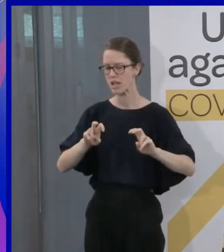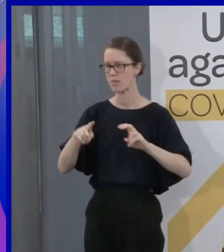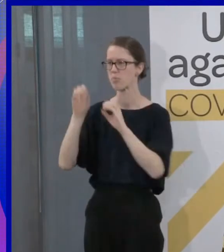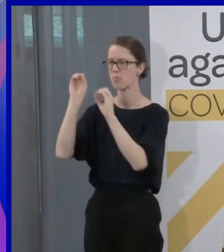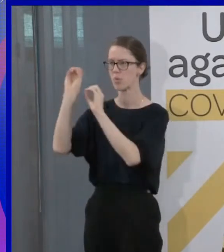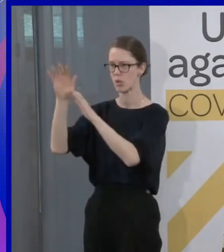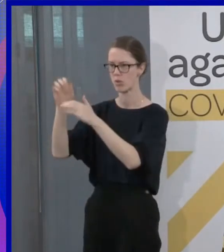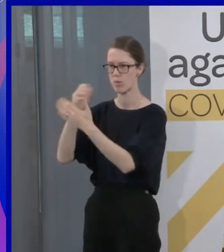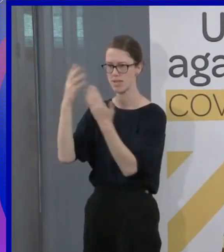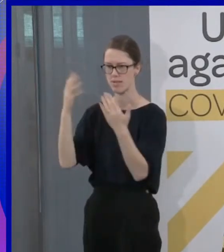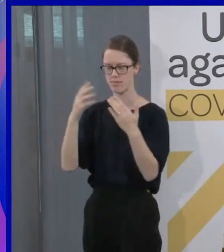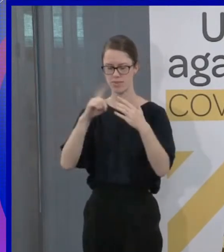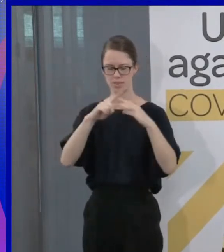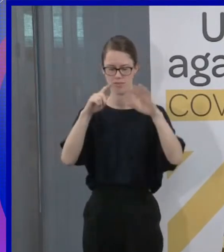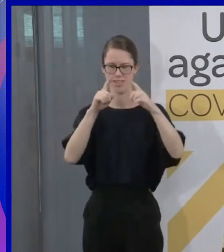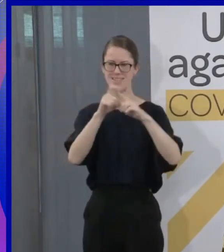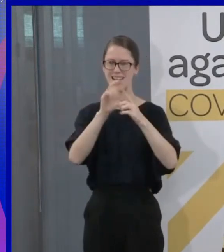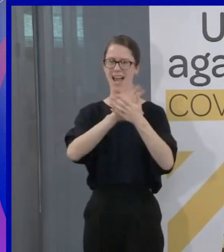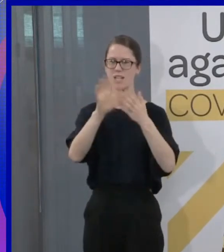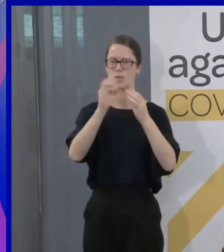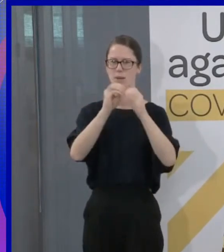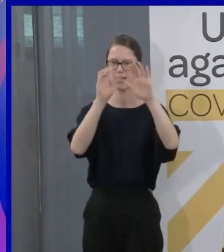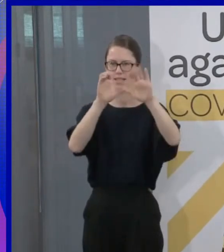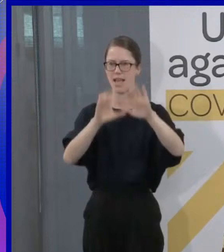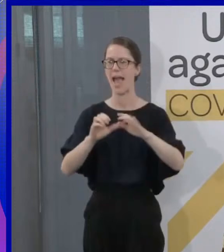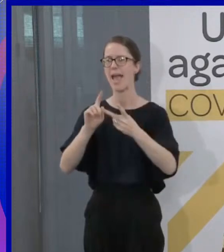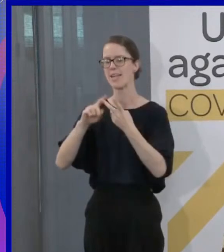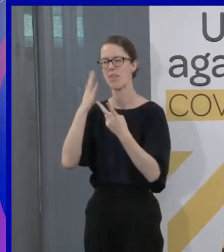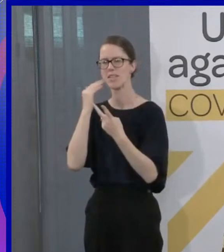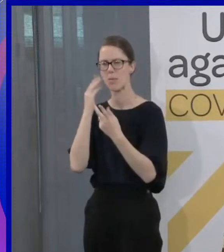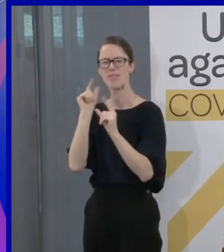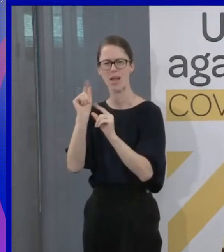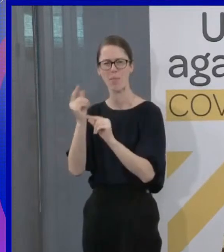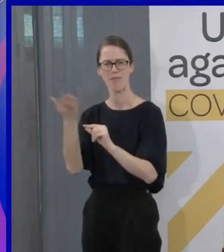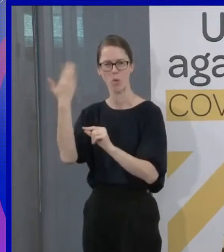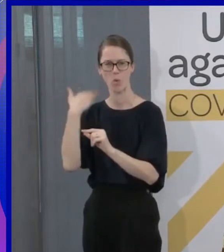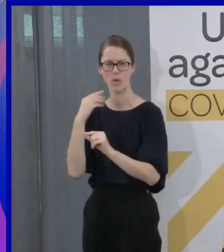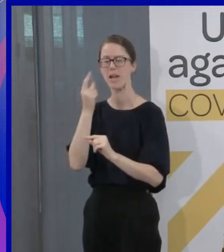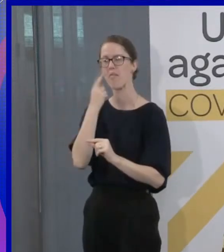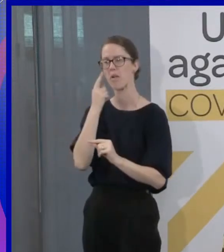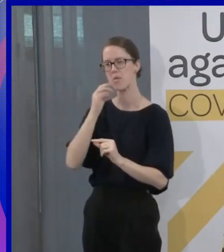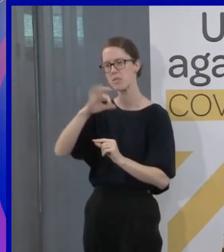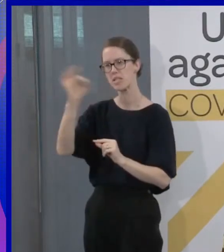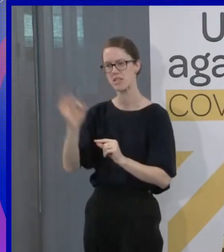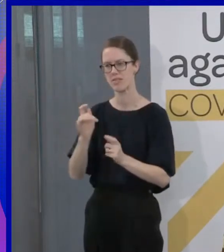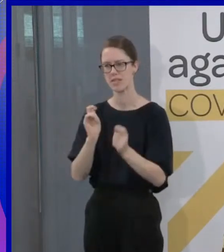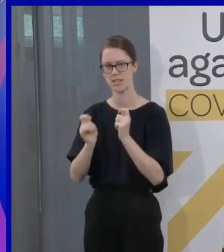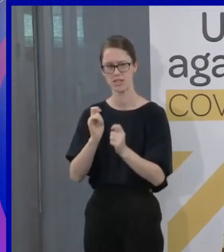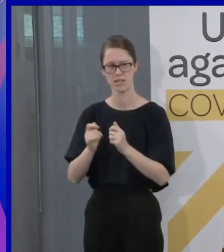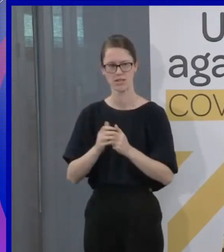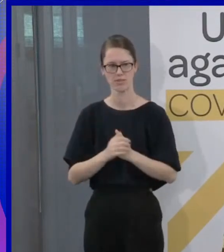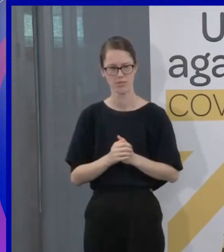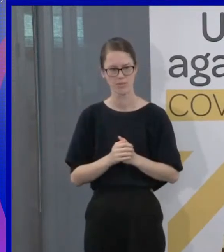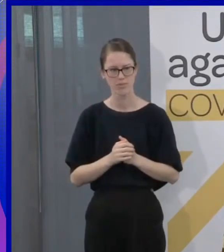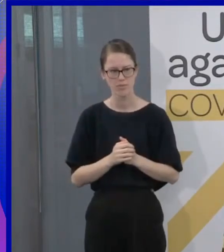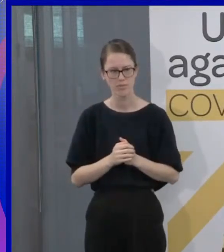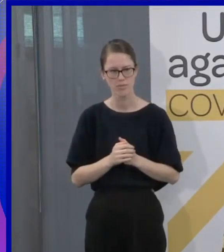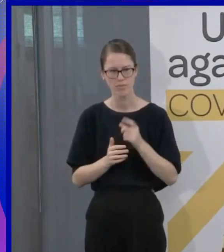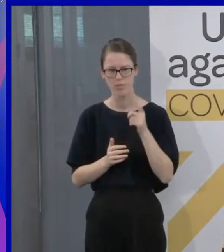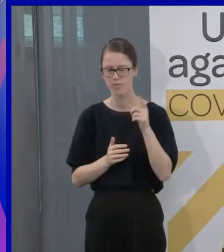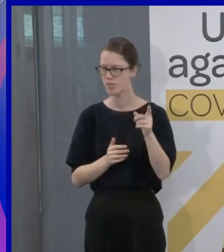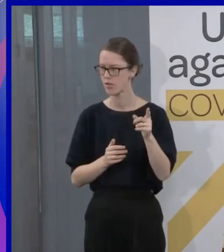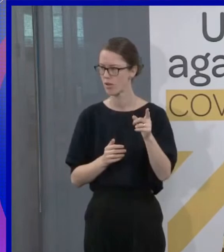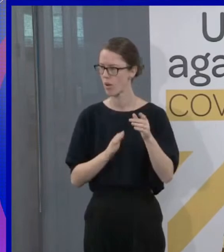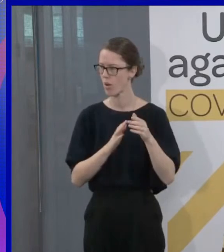hours. So a breakdown by District Health Board and by ethnicity, as we've done in the past, and look at the rates of testing. Have any border staff tested positive at